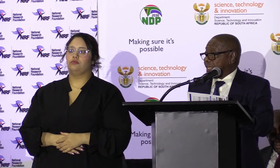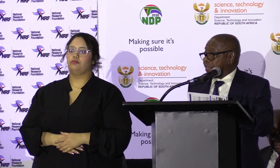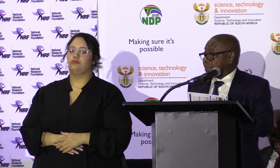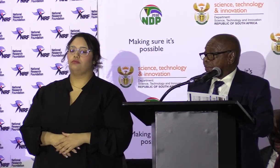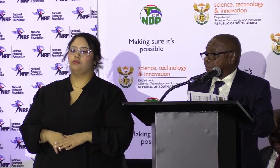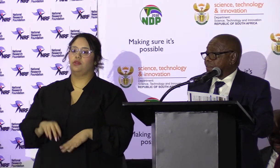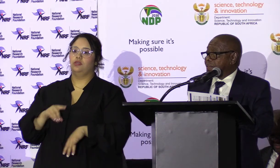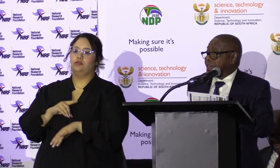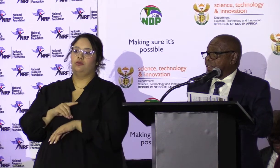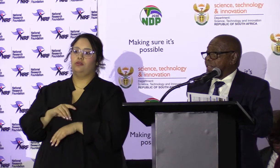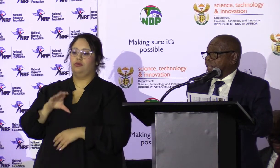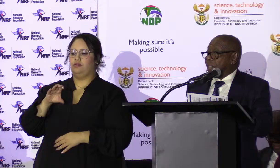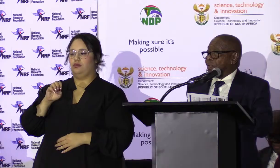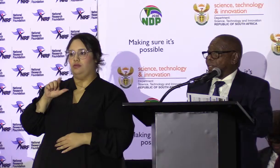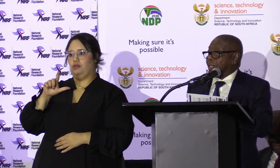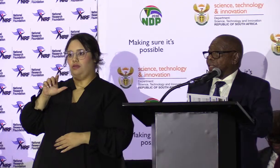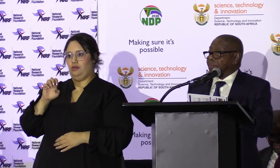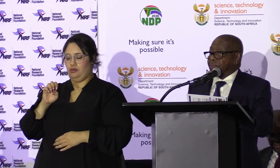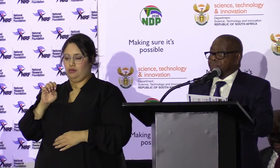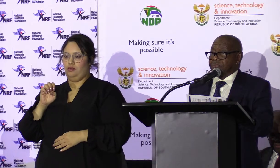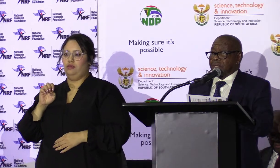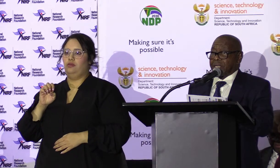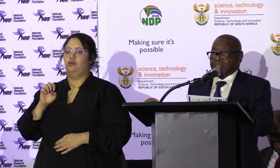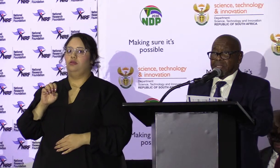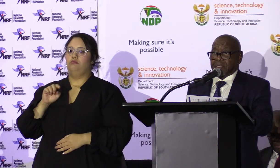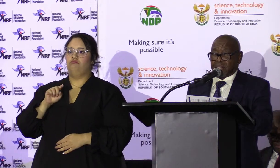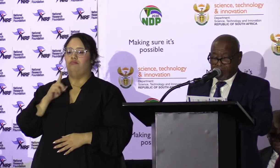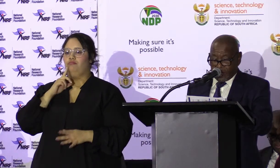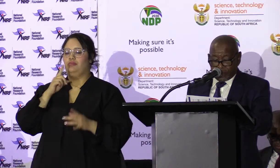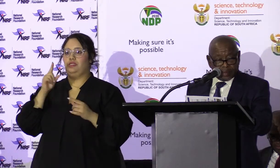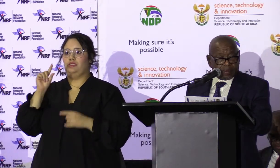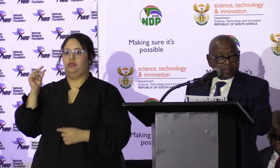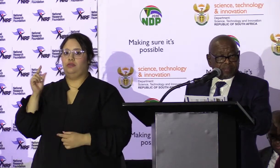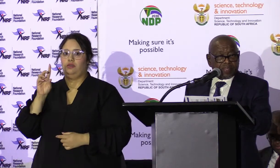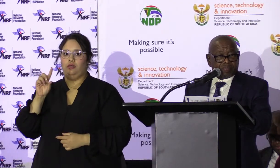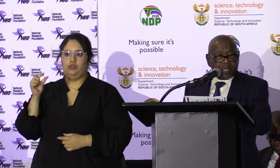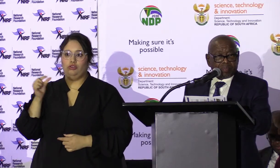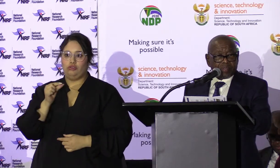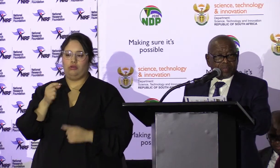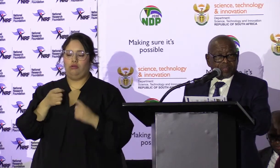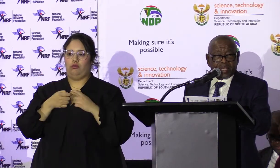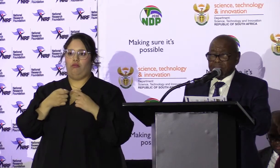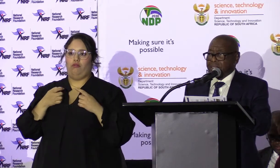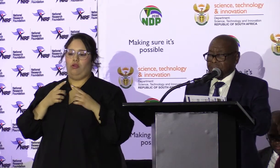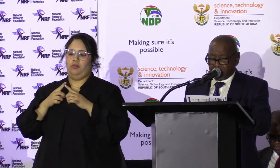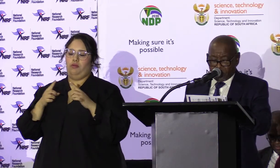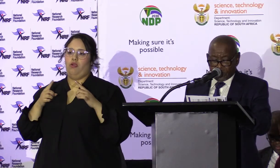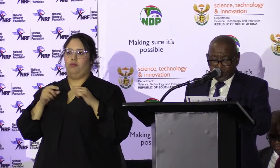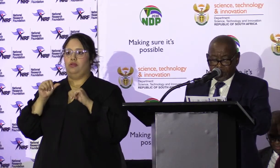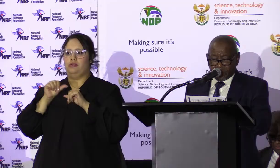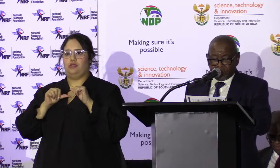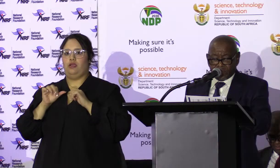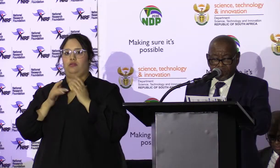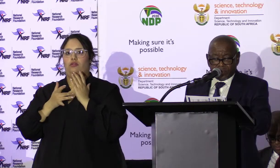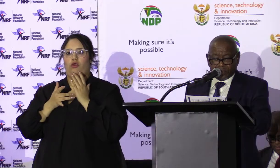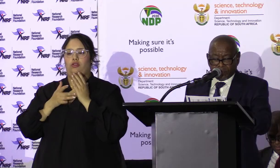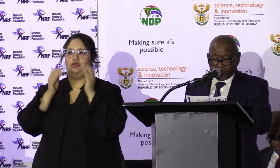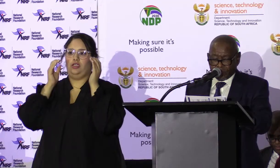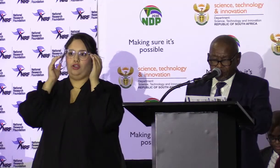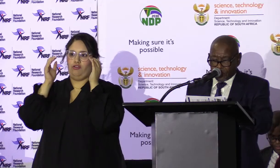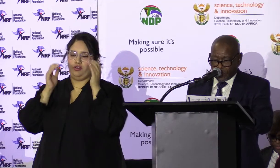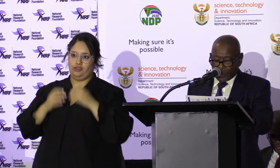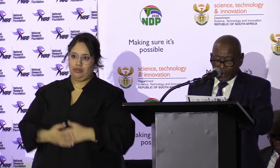Dr. Cele, our Director General of the Department of Science, Technology and